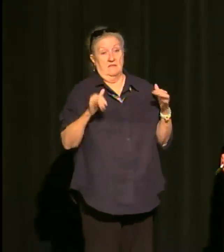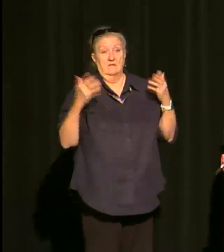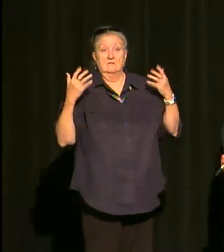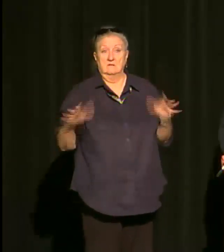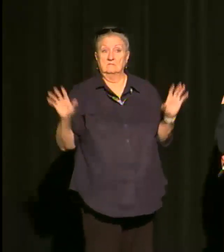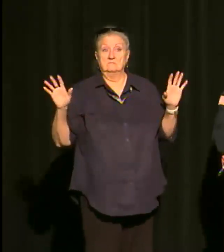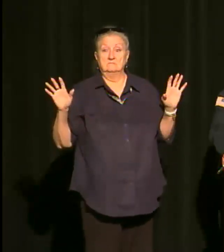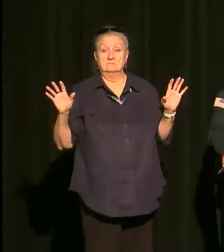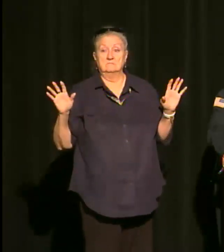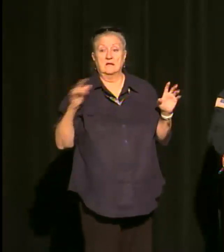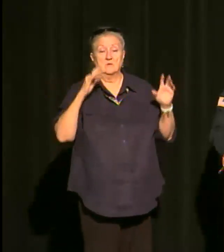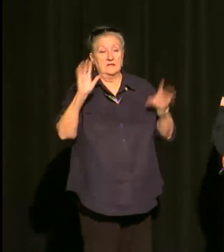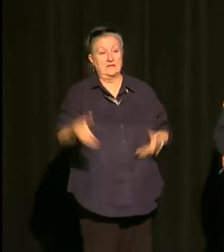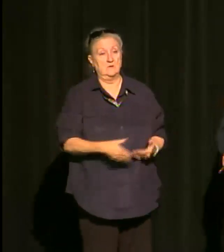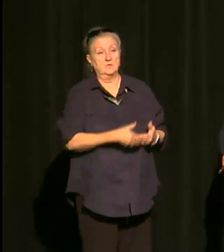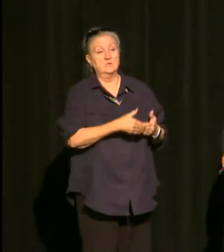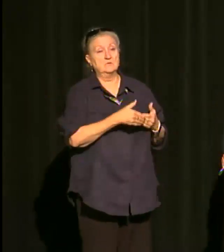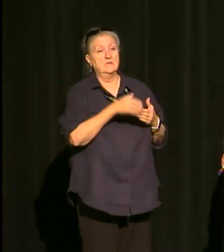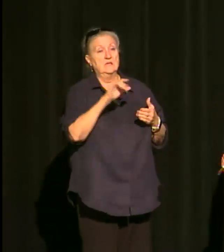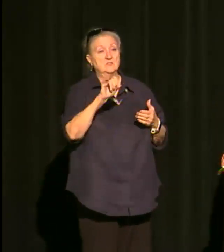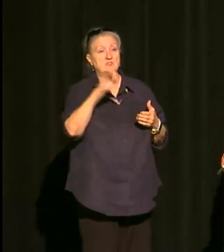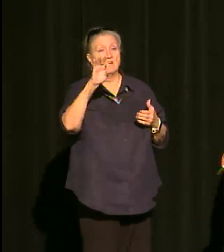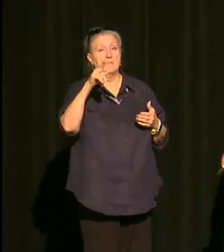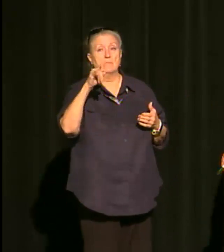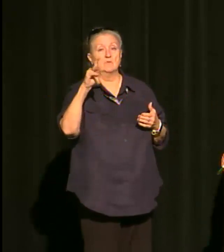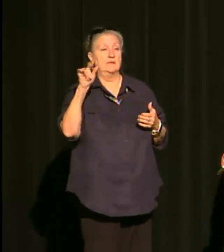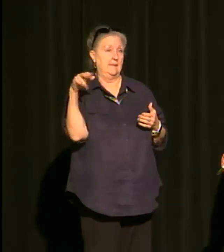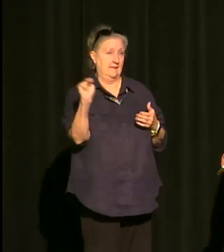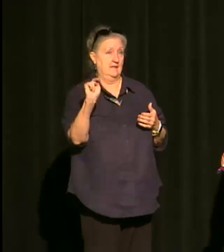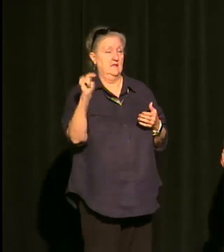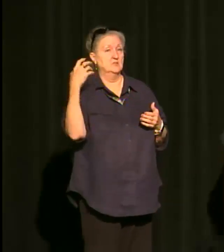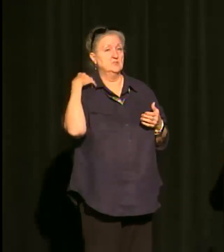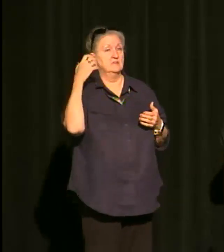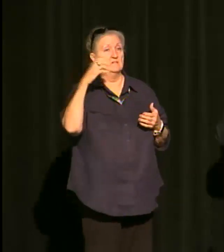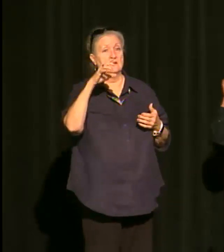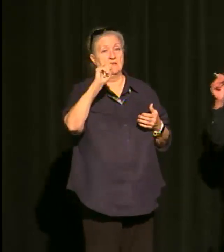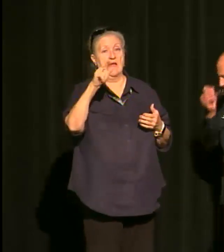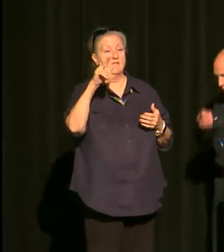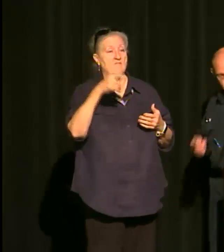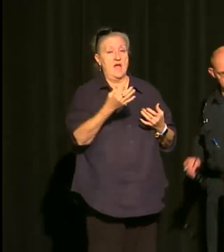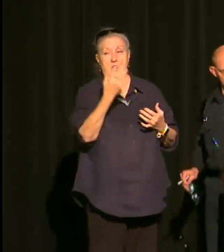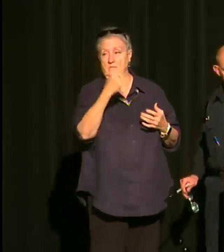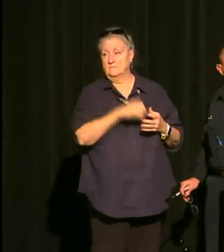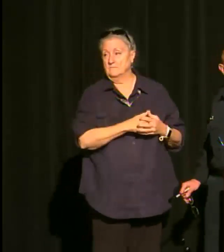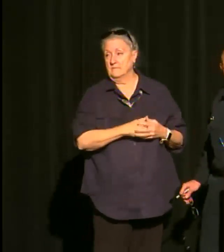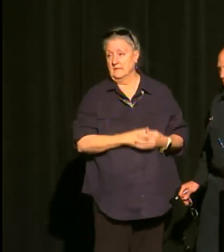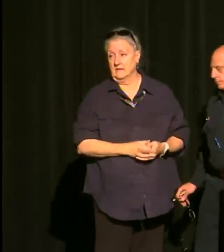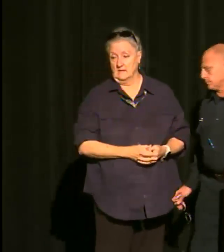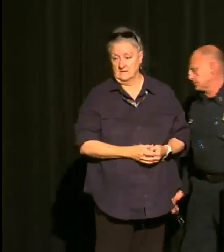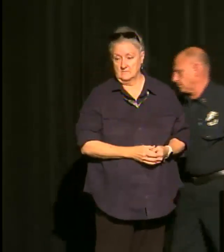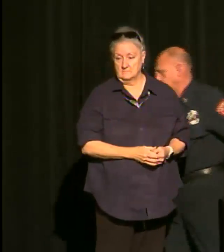being said, I'd like to introduce Jeff Pemberton. He's a chief with CAL FIRE.